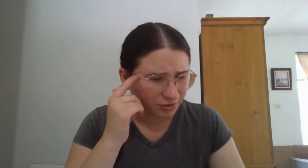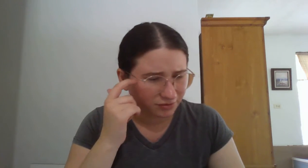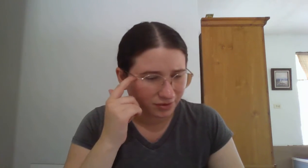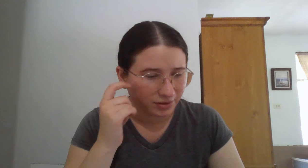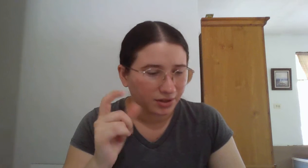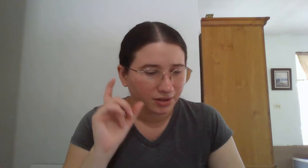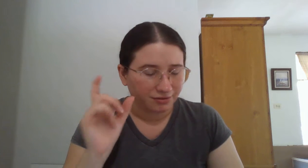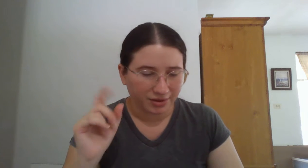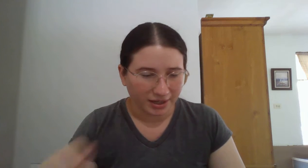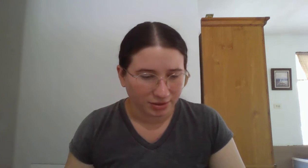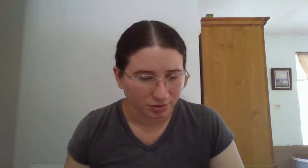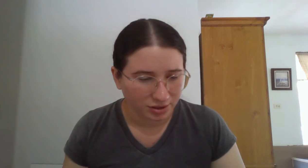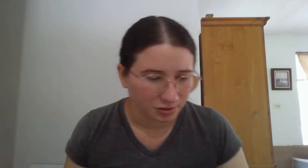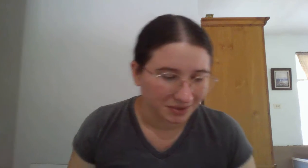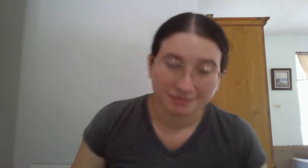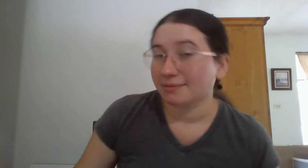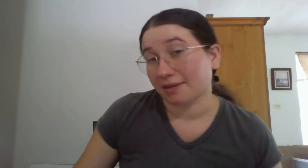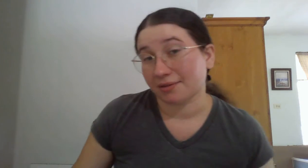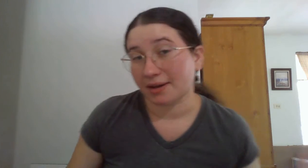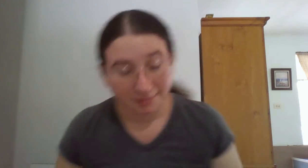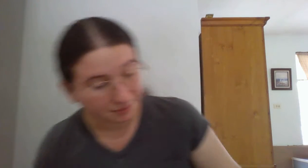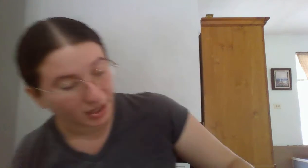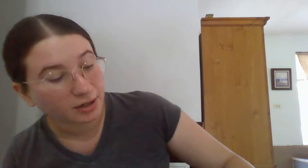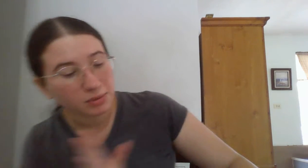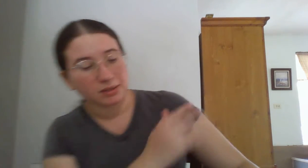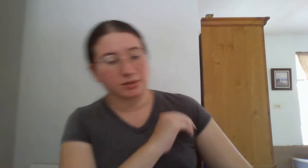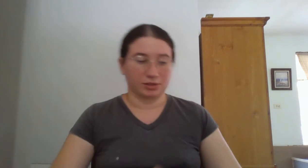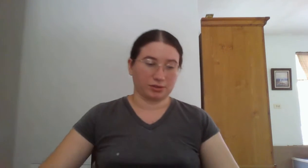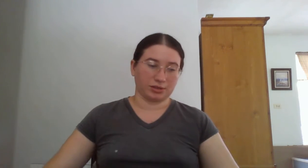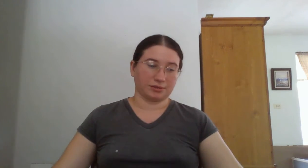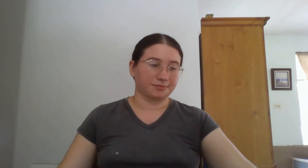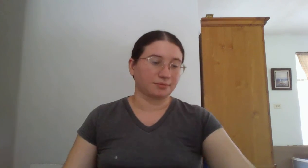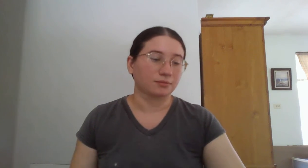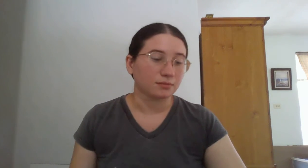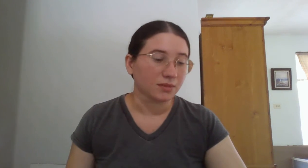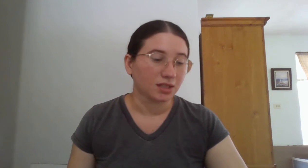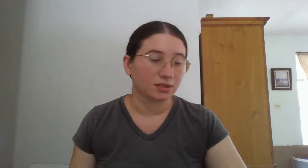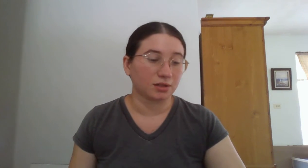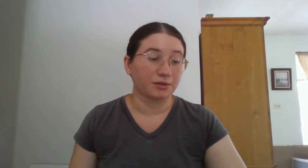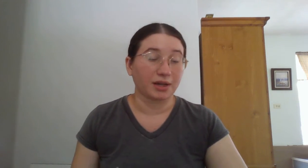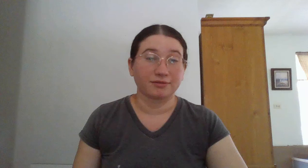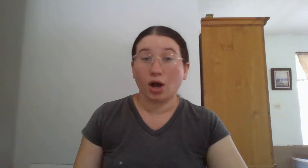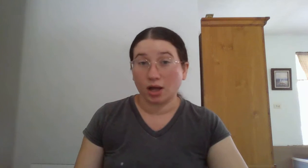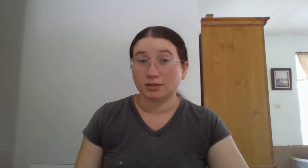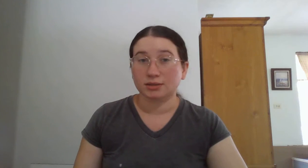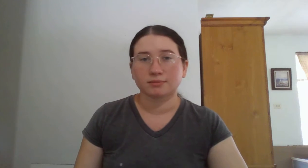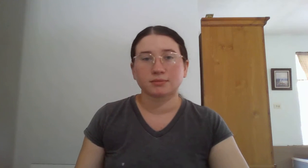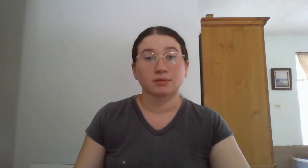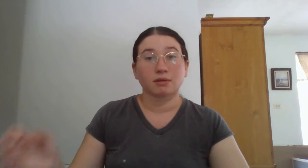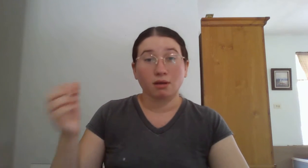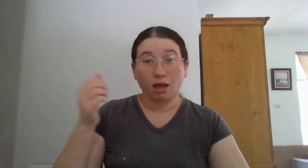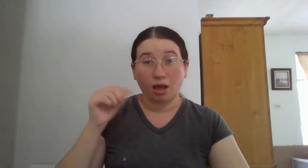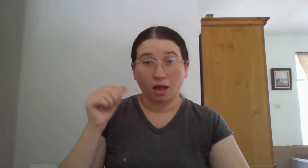word for that usage, but I forgot. I know we learned it earlier. So here we have aunt.